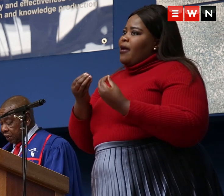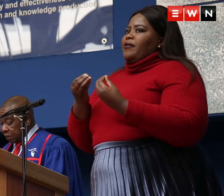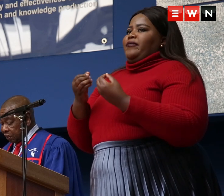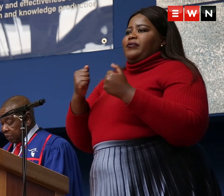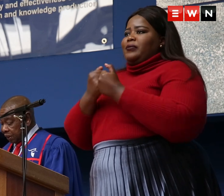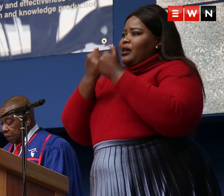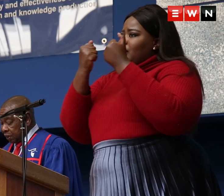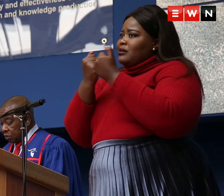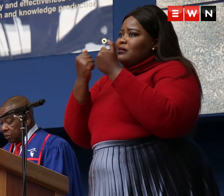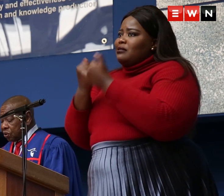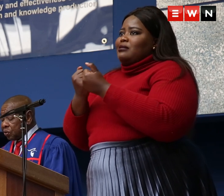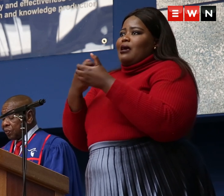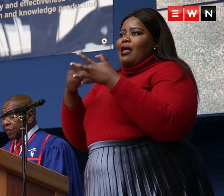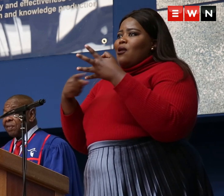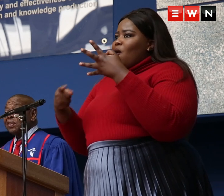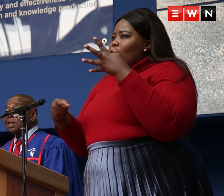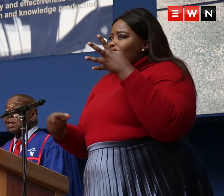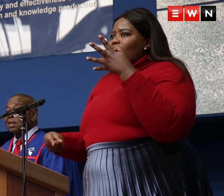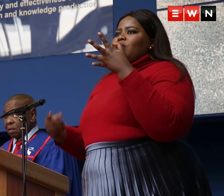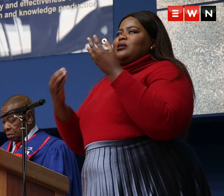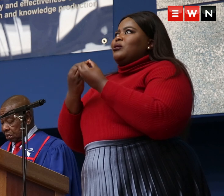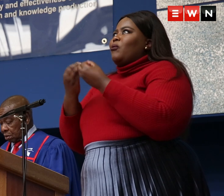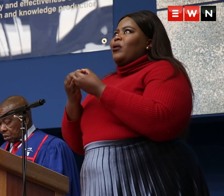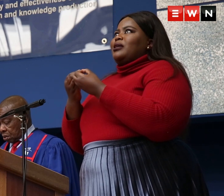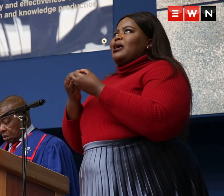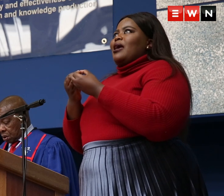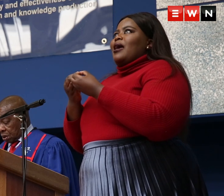of challenges pertaining to issues of governance,